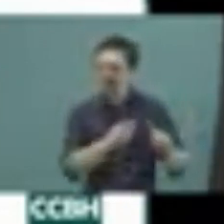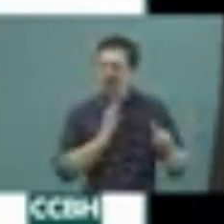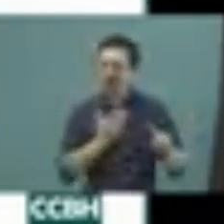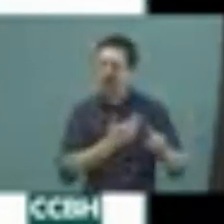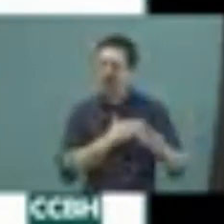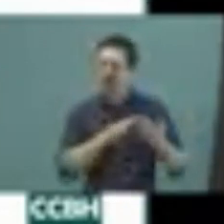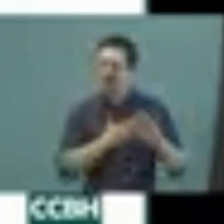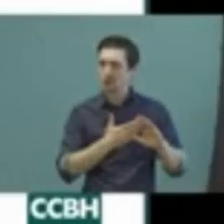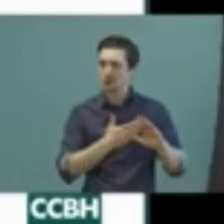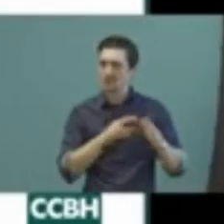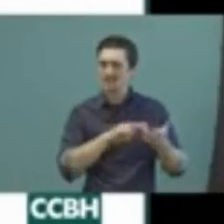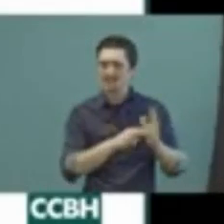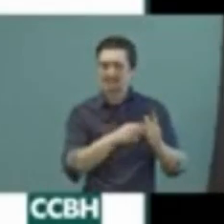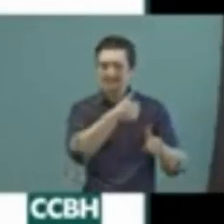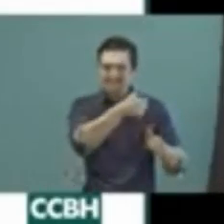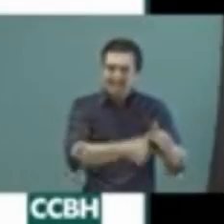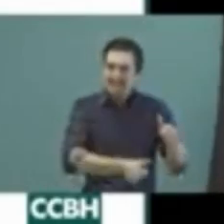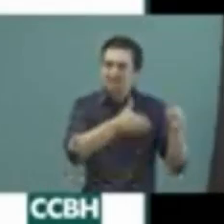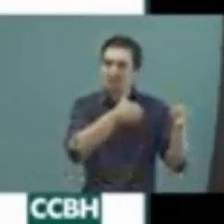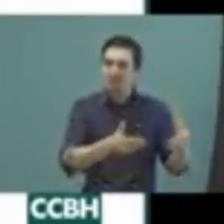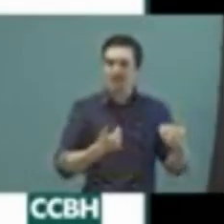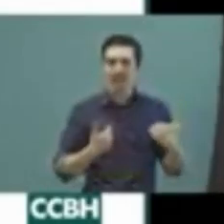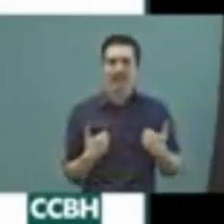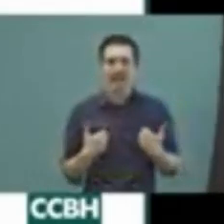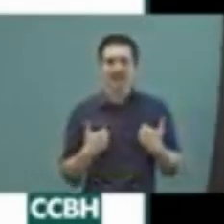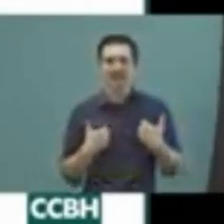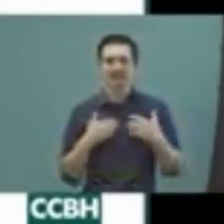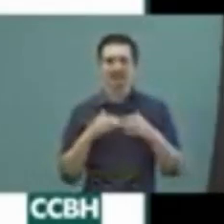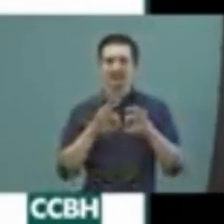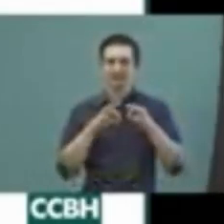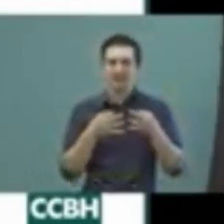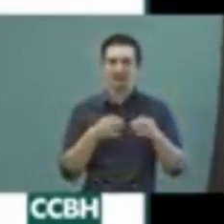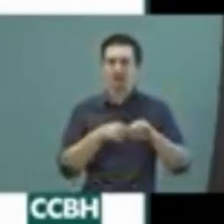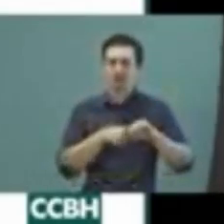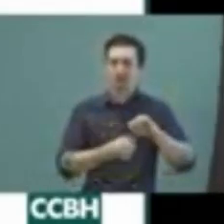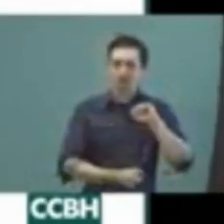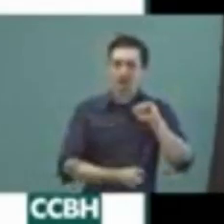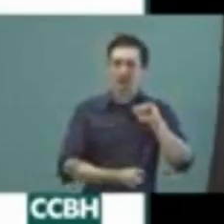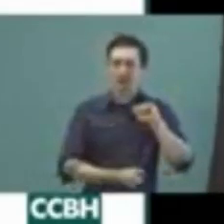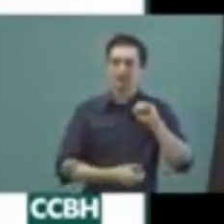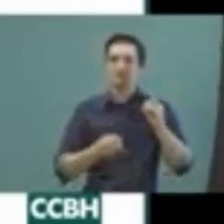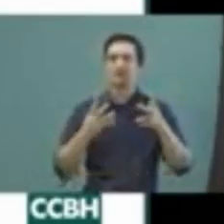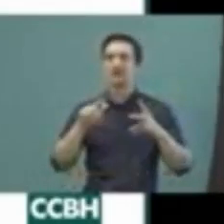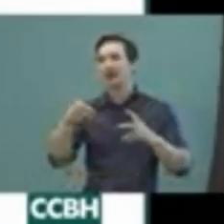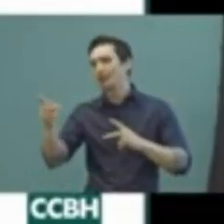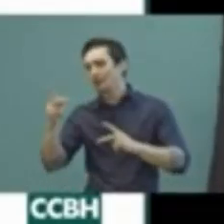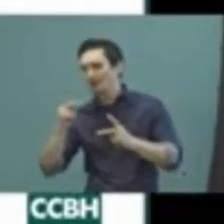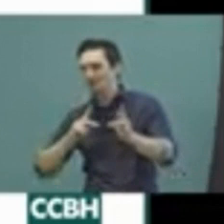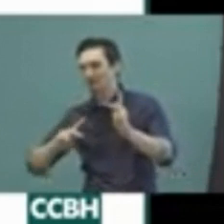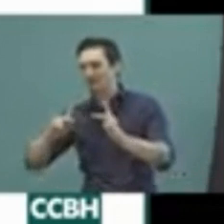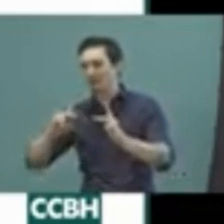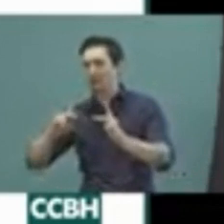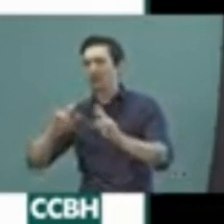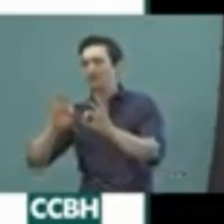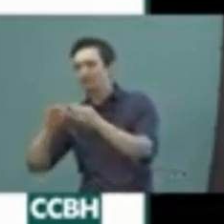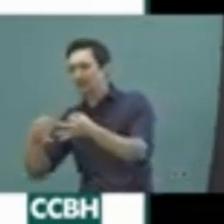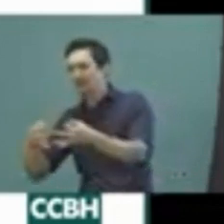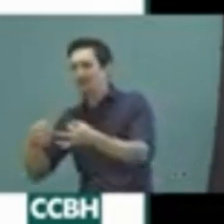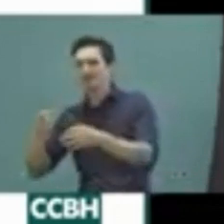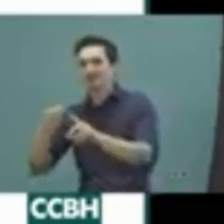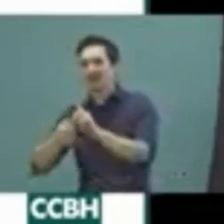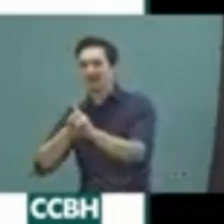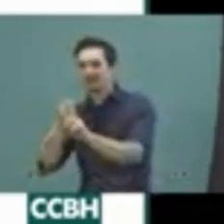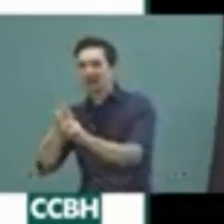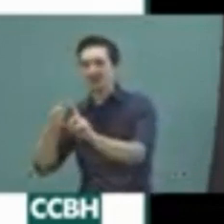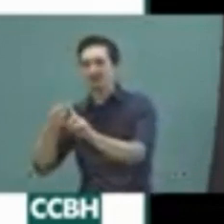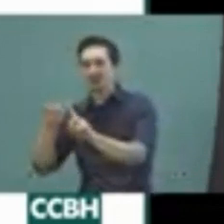grieving families and thousands of other families who have been affected by the infection, in that they have the infection or